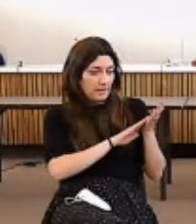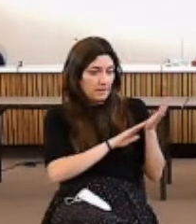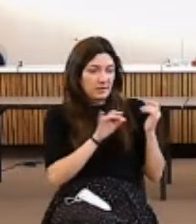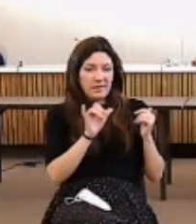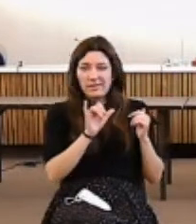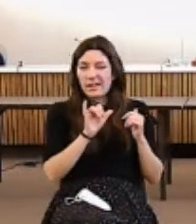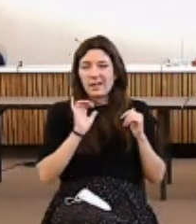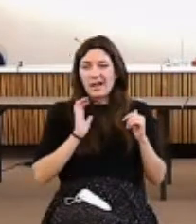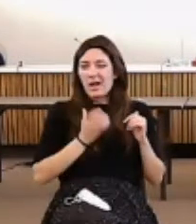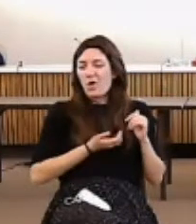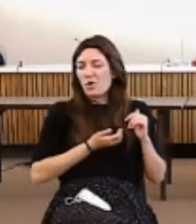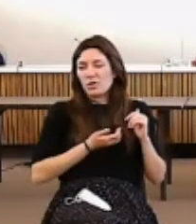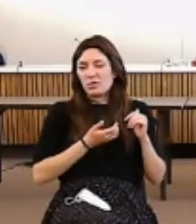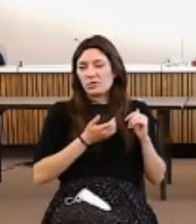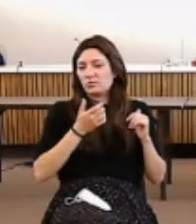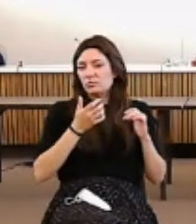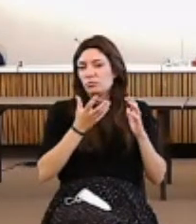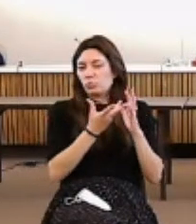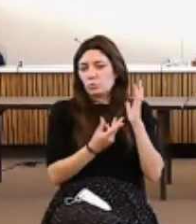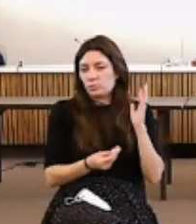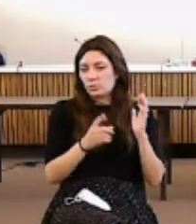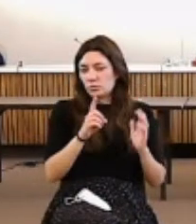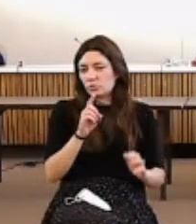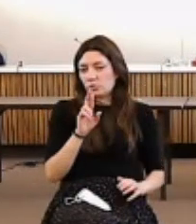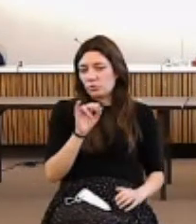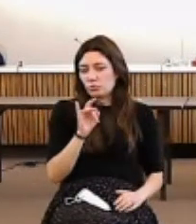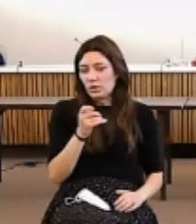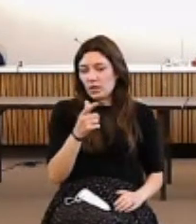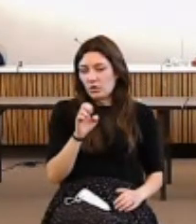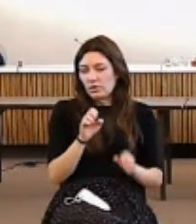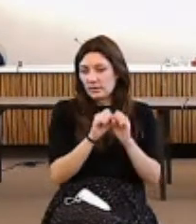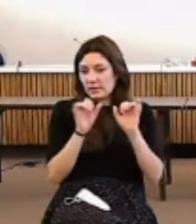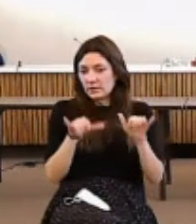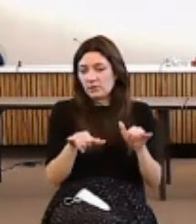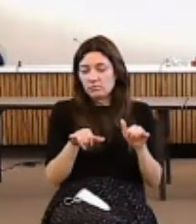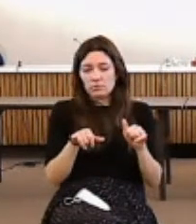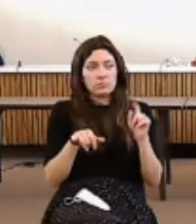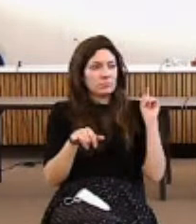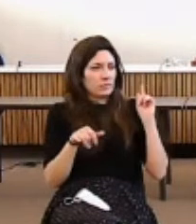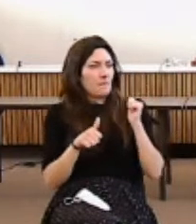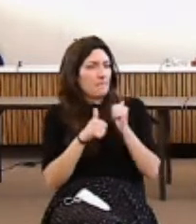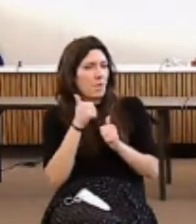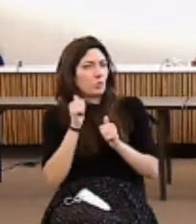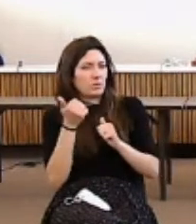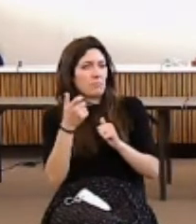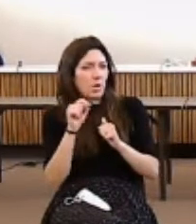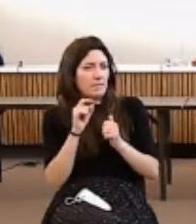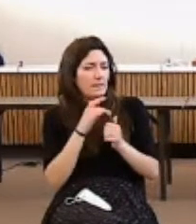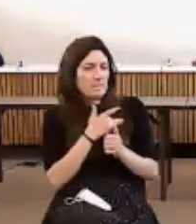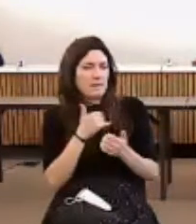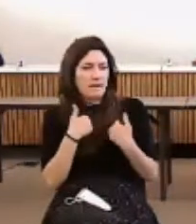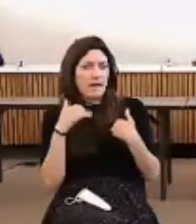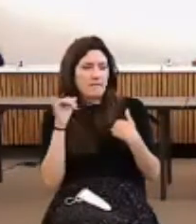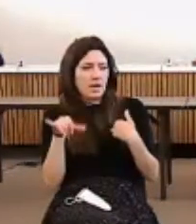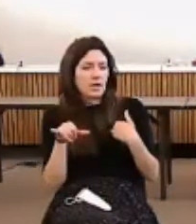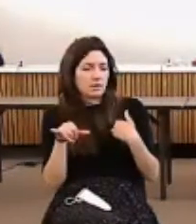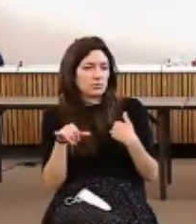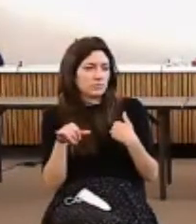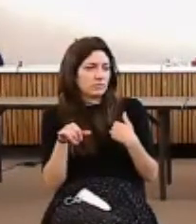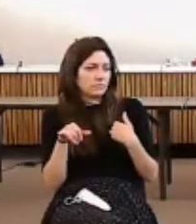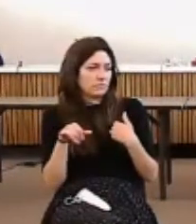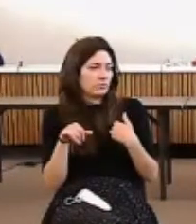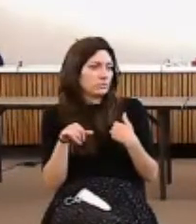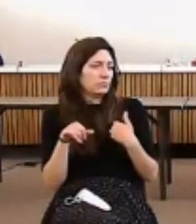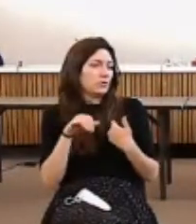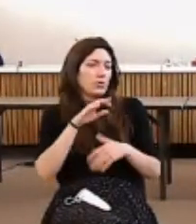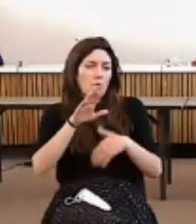drainage system. If something happens to it, the community is responsible for repairing it. Most apartment buildings are that way, that the apartment, the